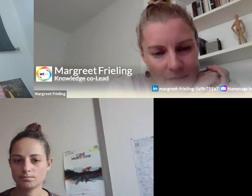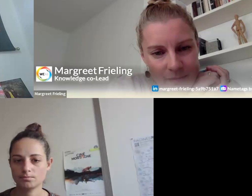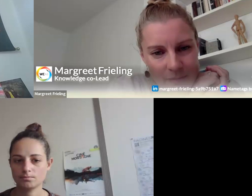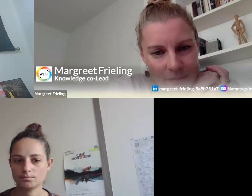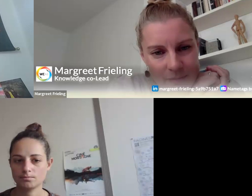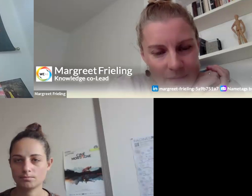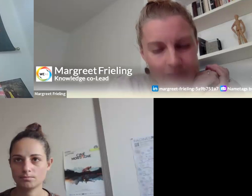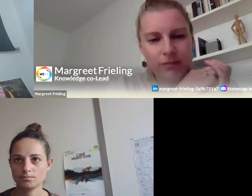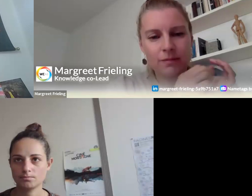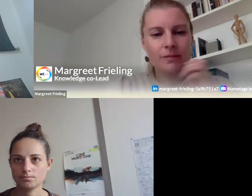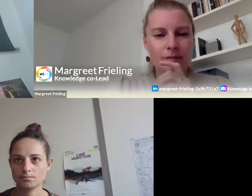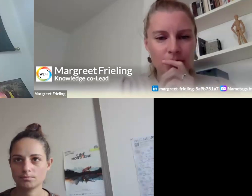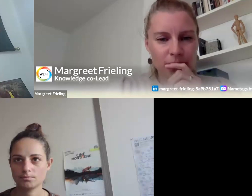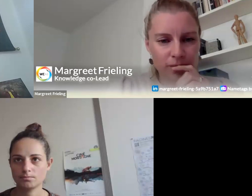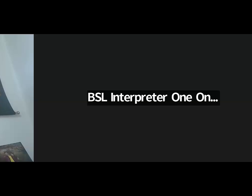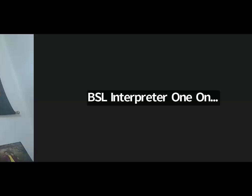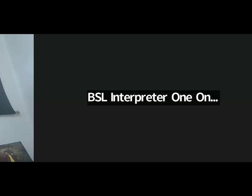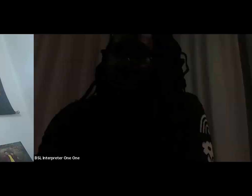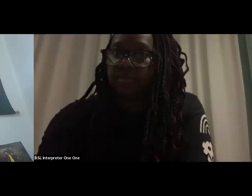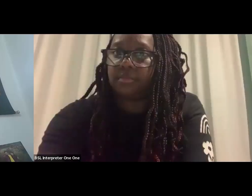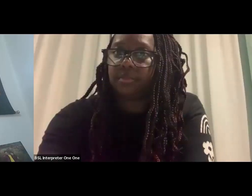Can you all actually see my screen?